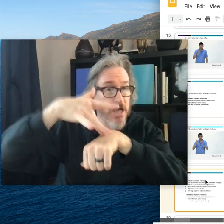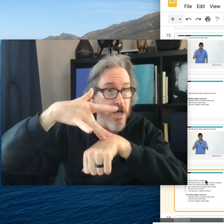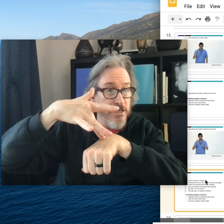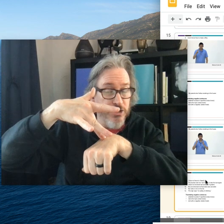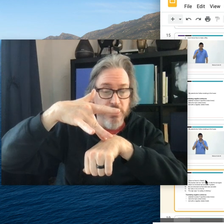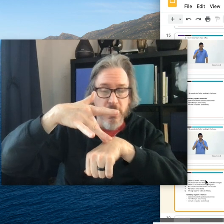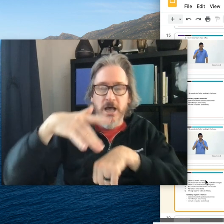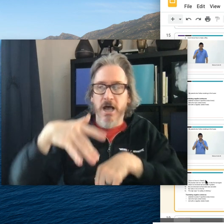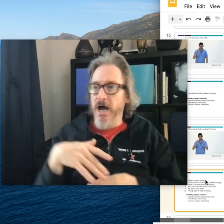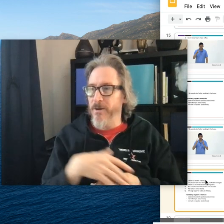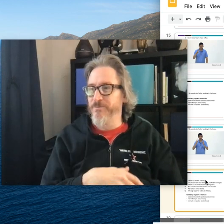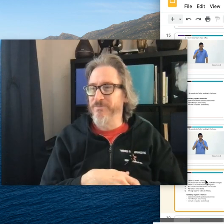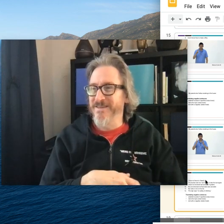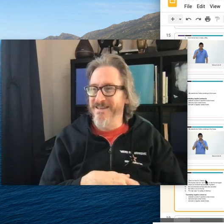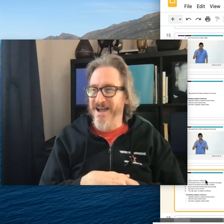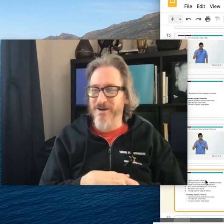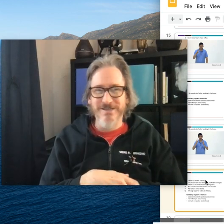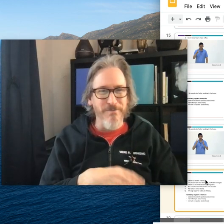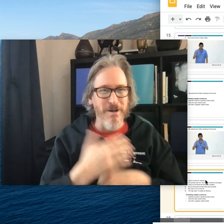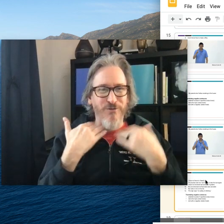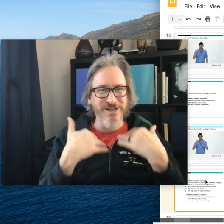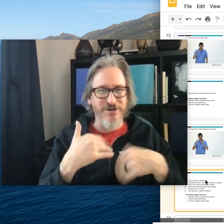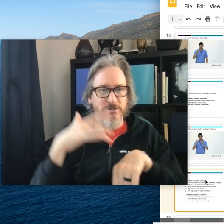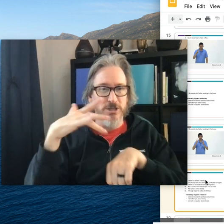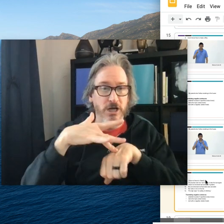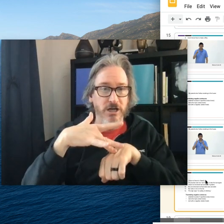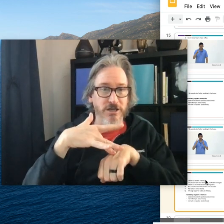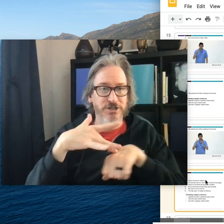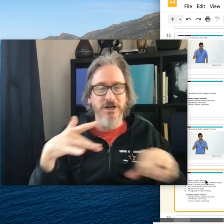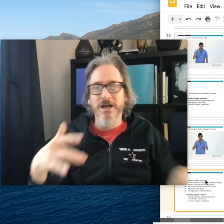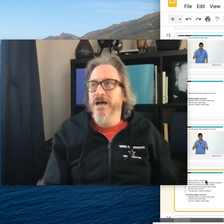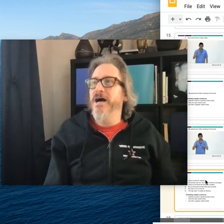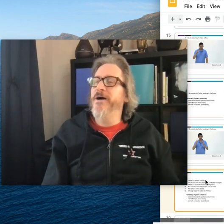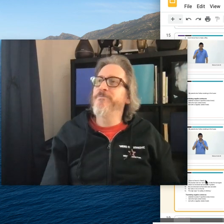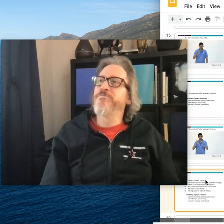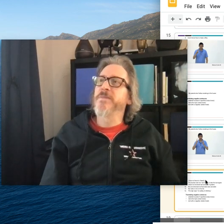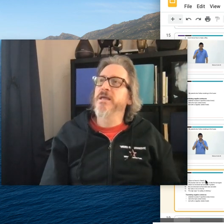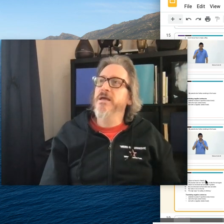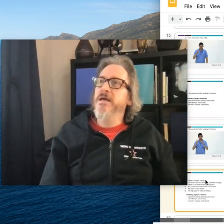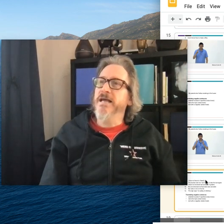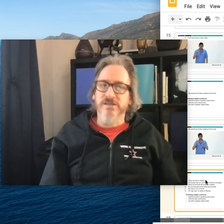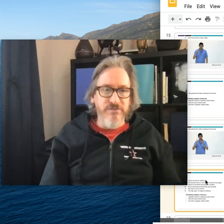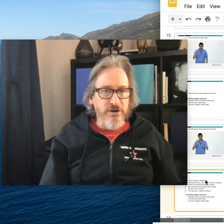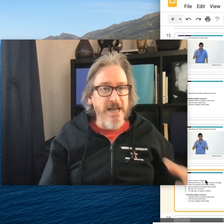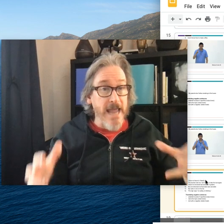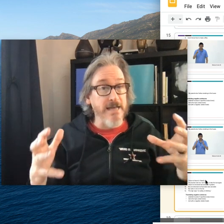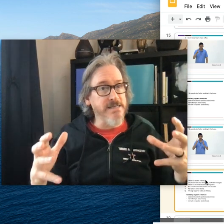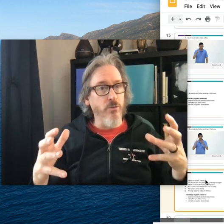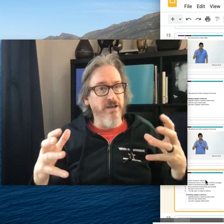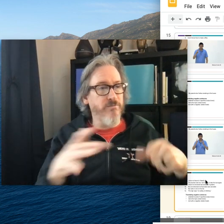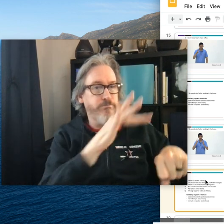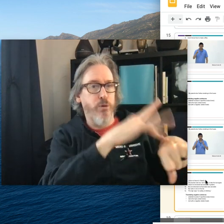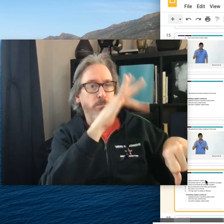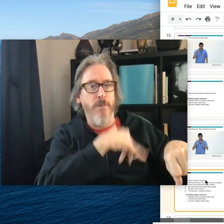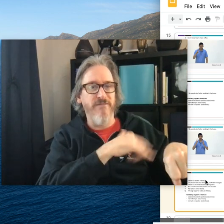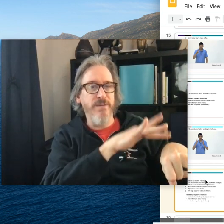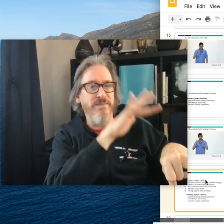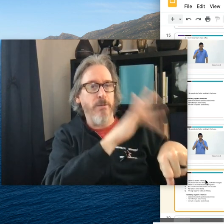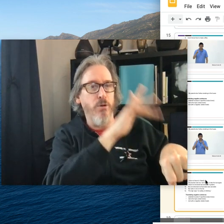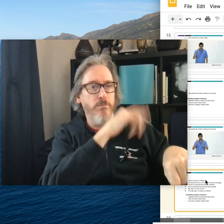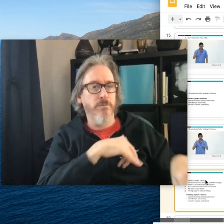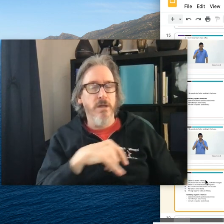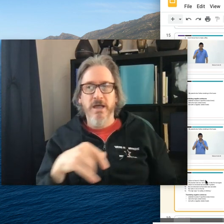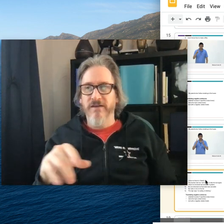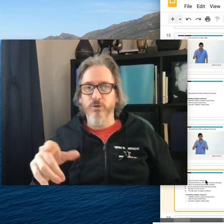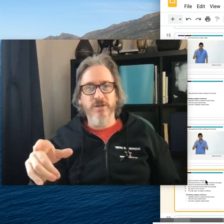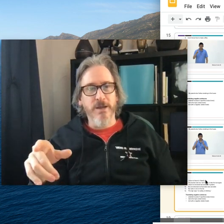yet touch. My voice dropped, touch. It's a very ASL way of, boom, I've been